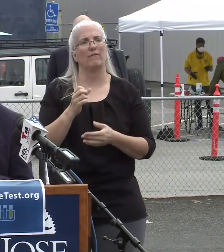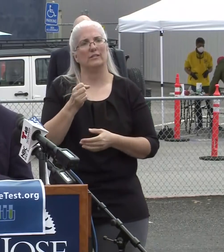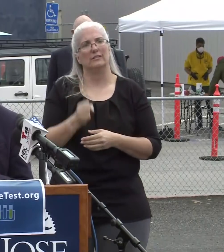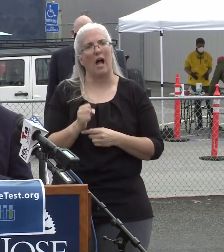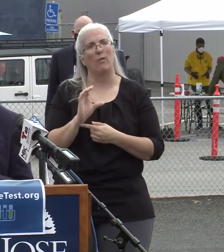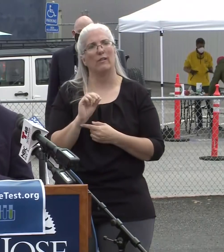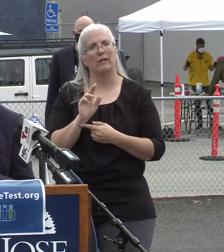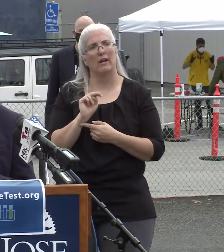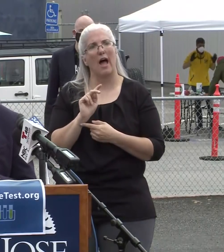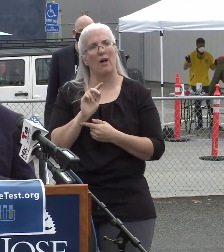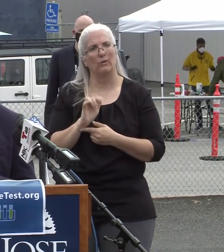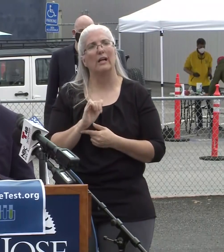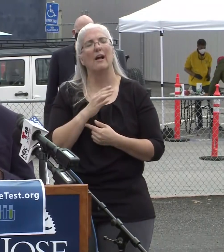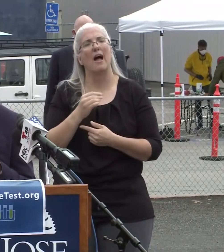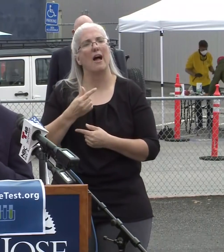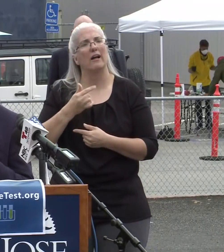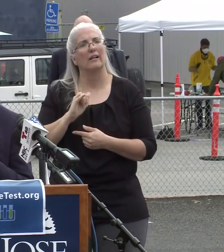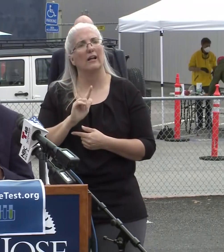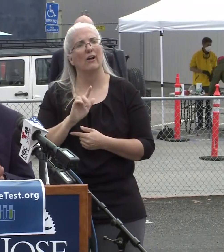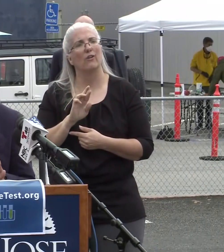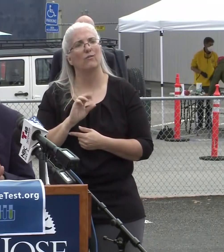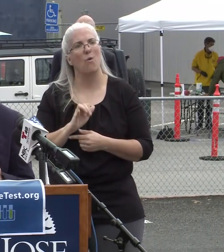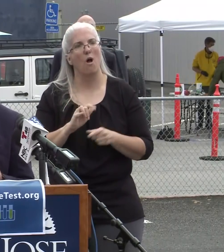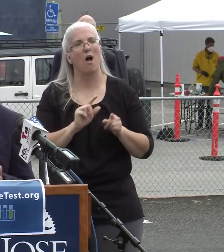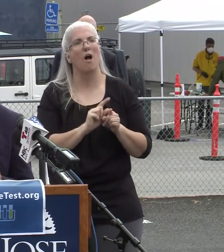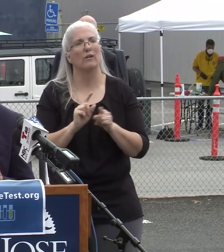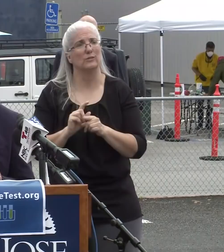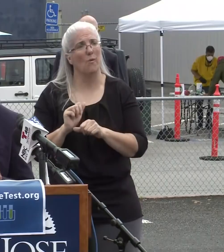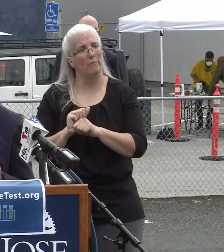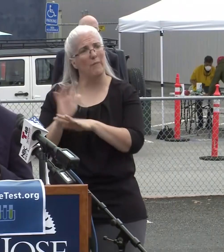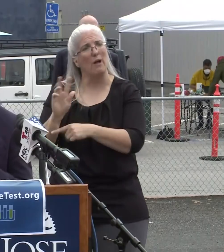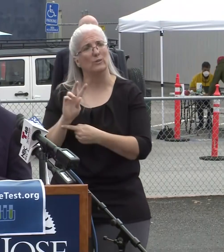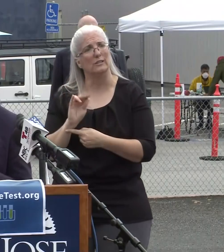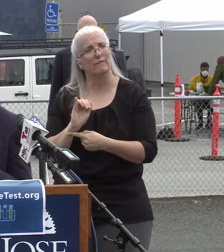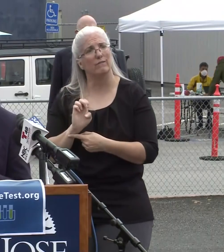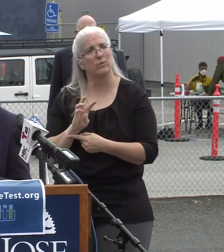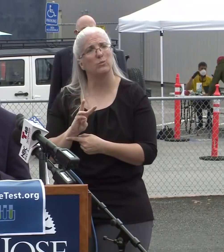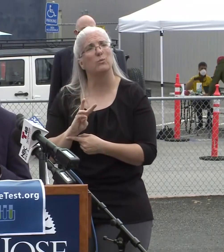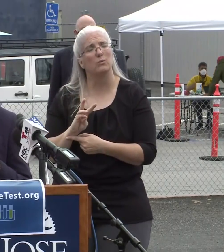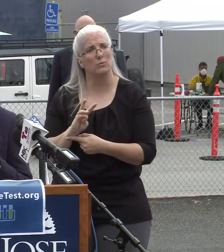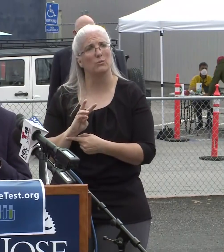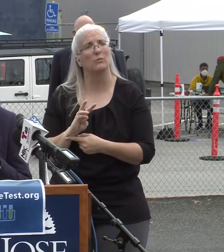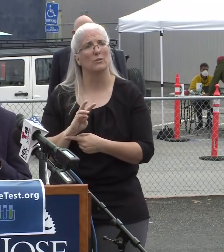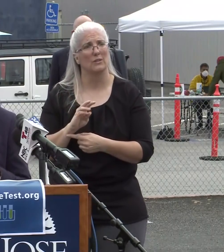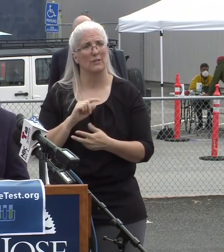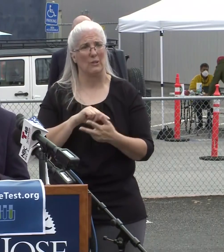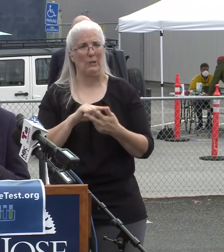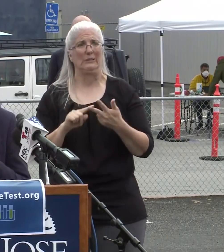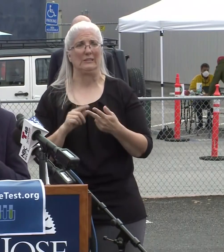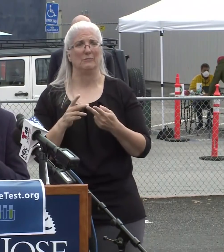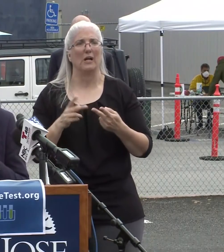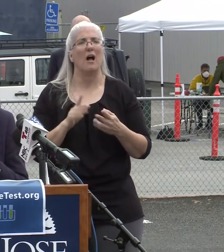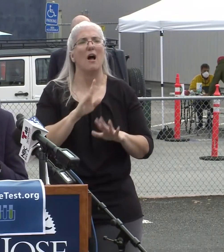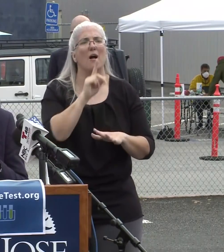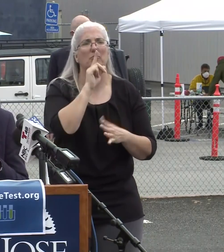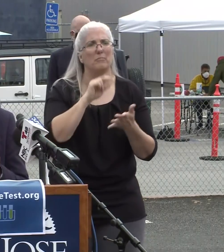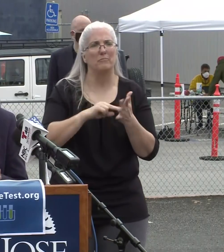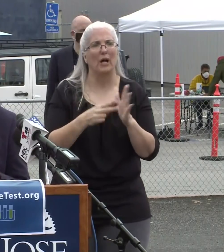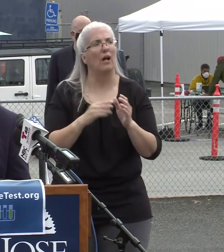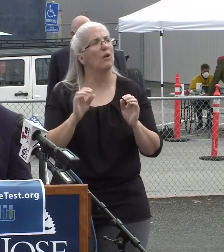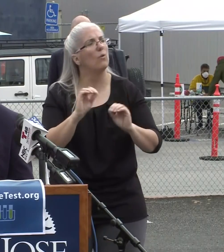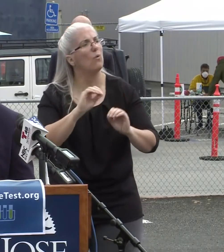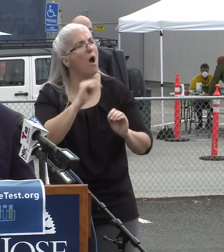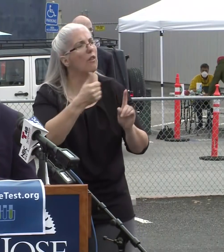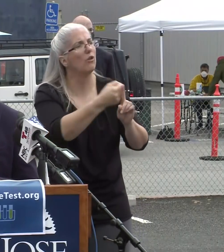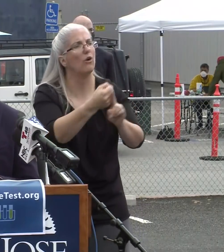there's some pockets in the Mountain View area also. It doesn't mean there aren't cases other places, but that's where we see our main